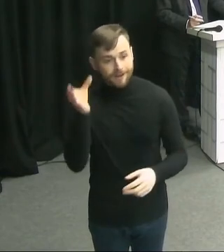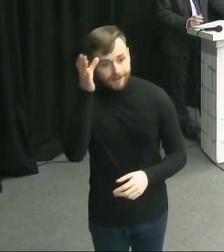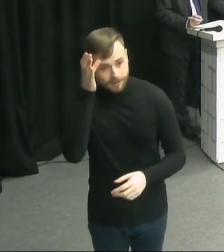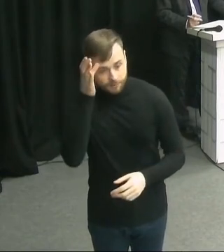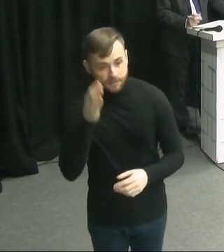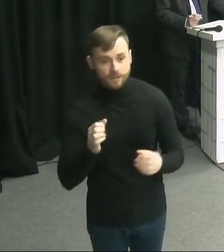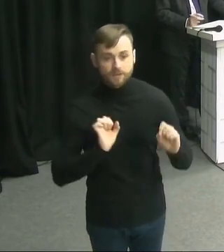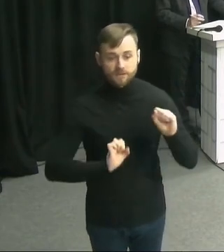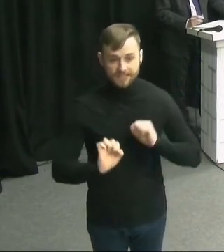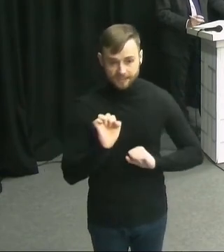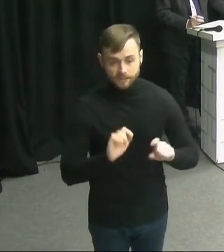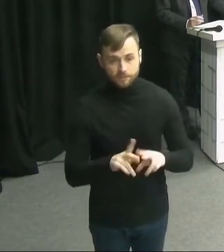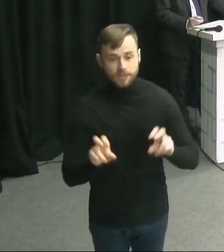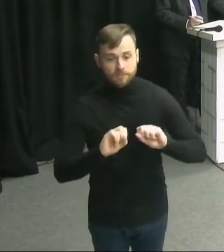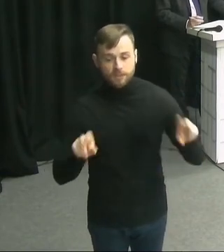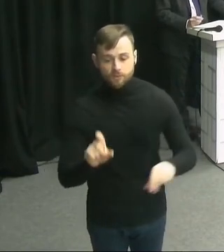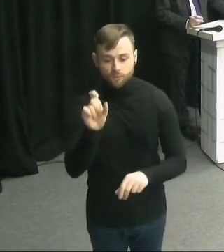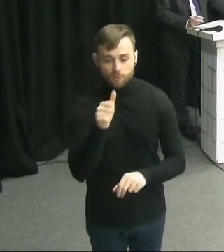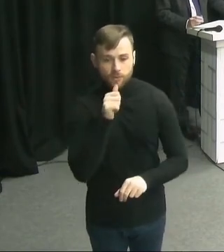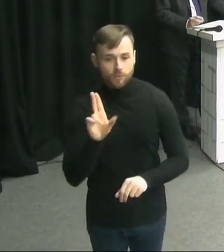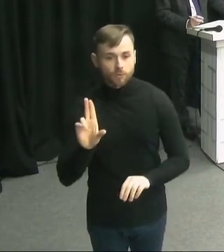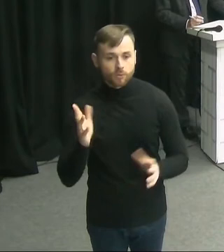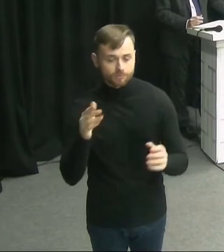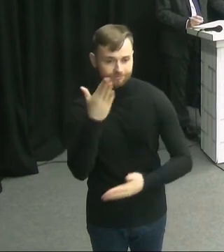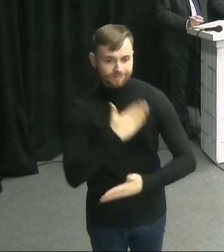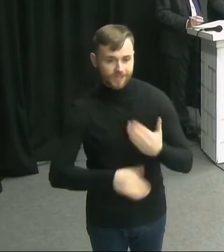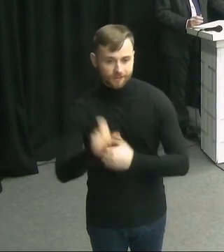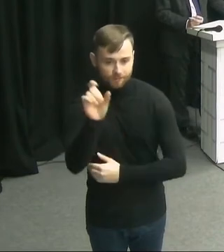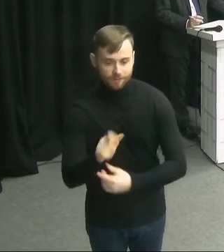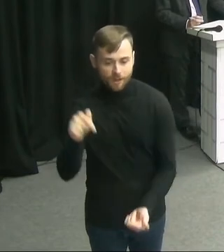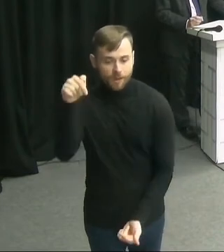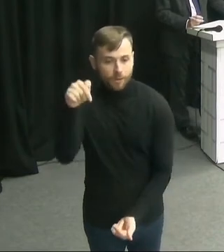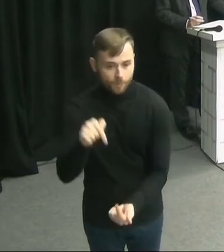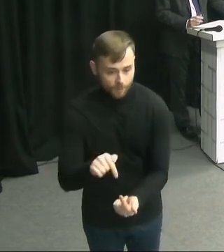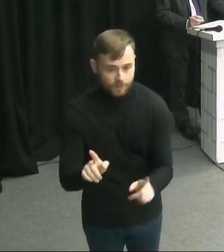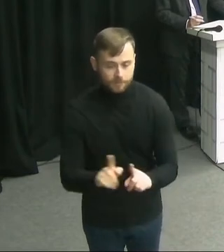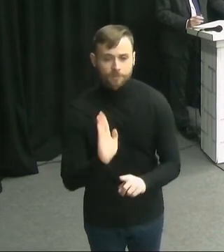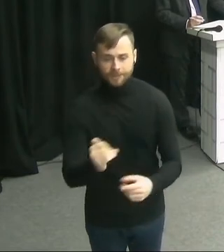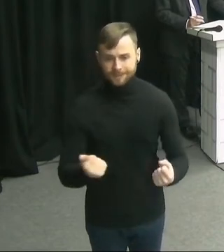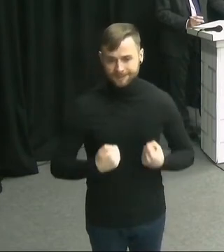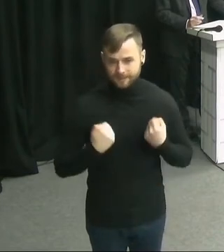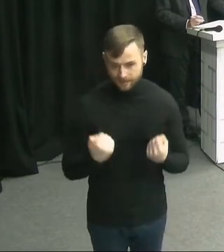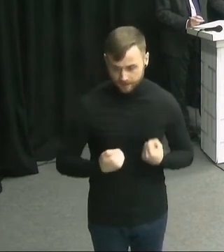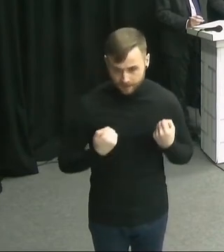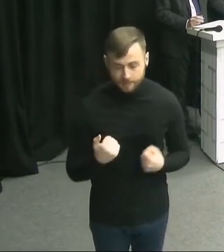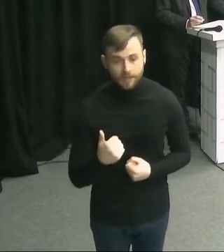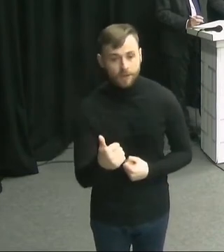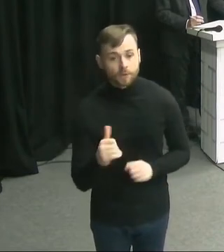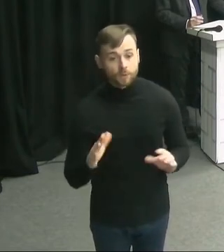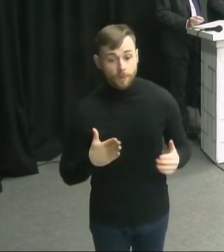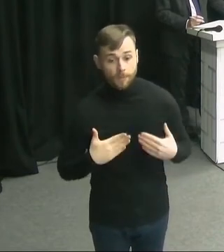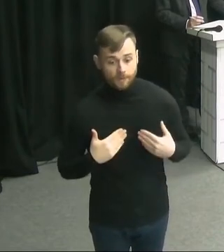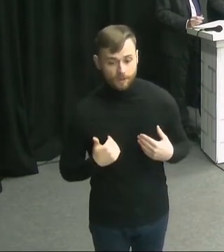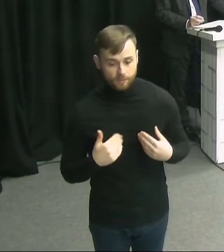This is about separate parts of the community. The eighth statement. So adapting of the environment, academic,